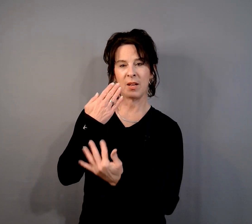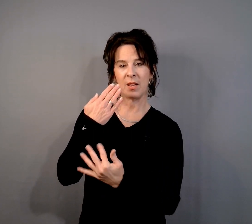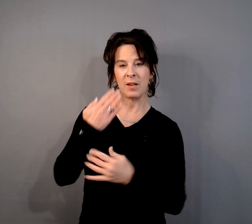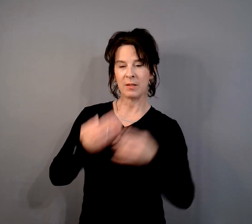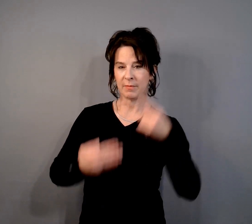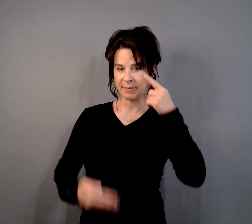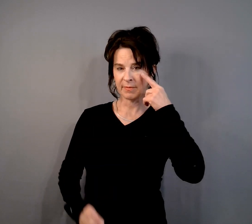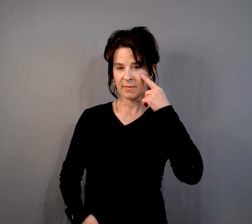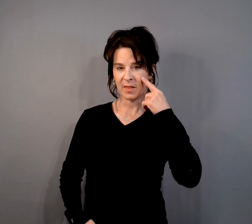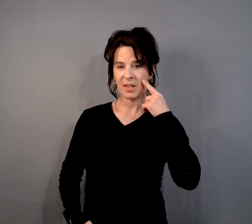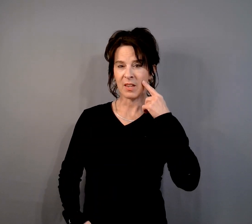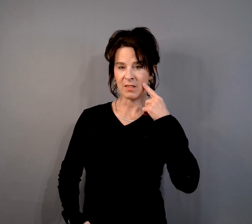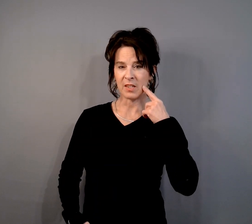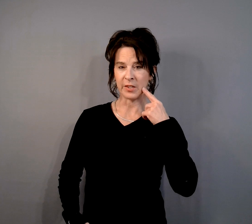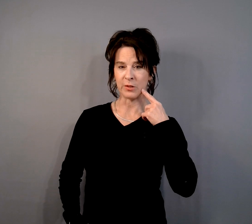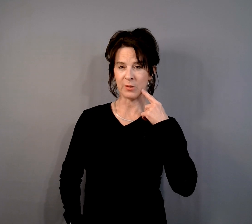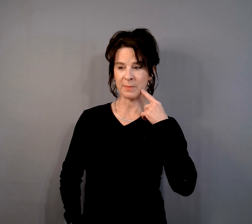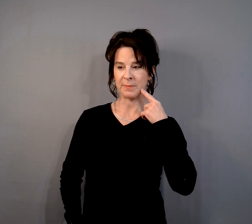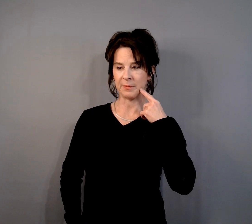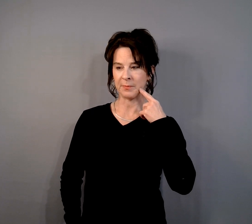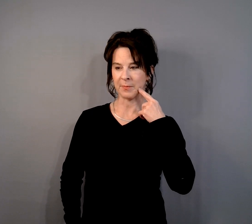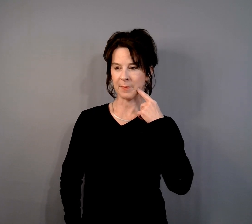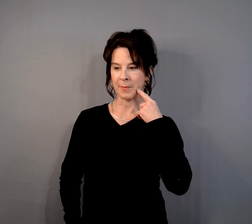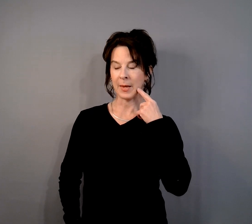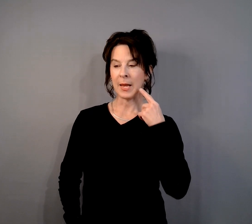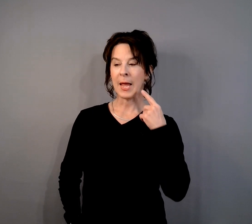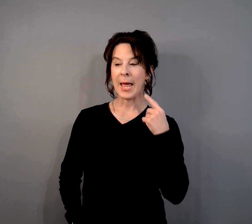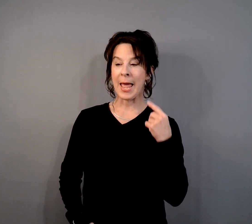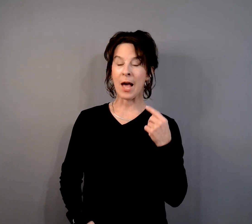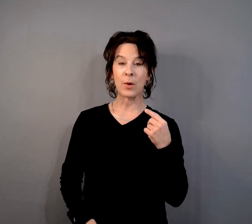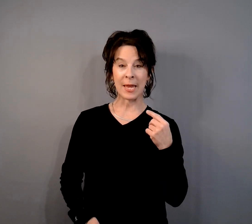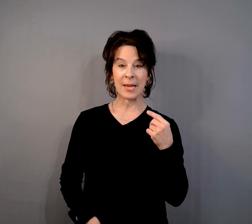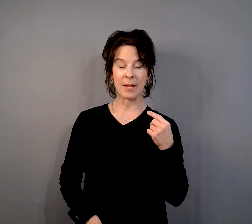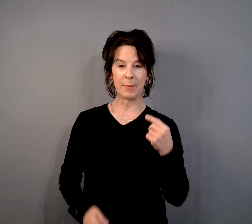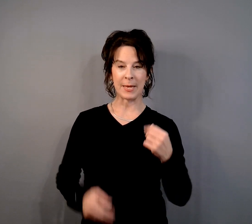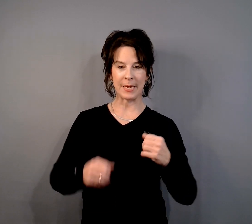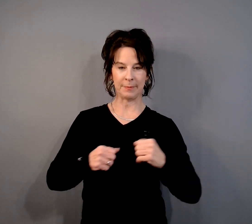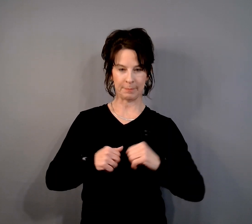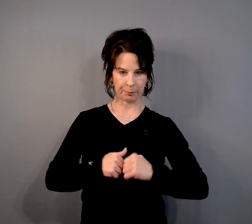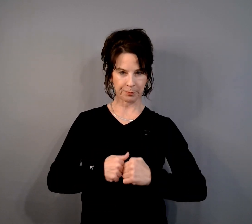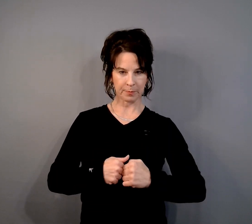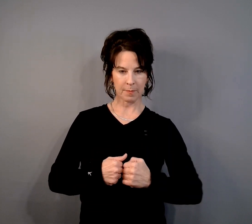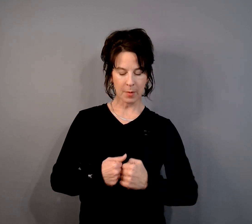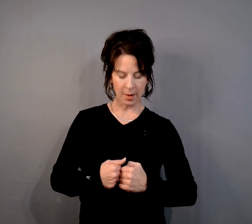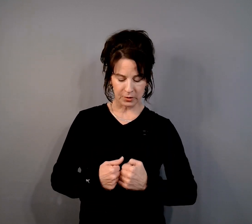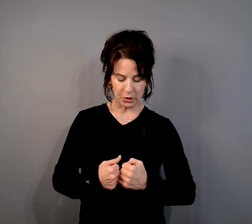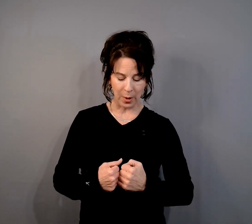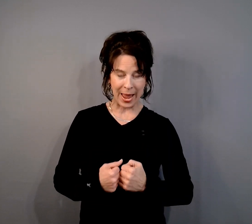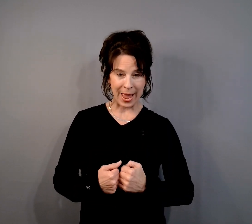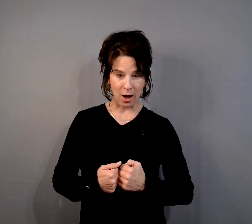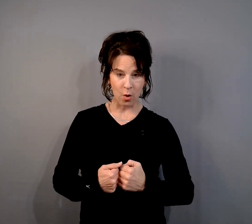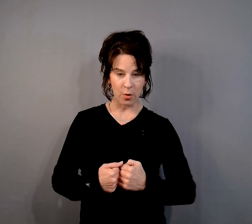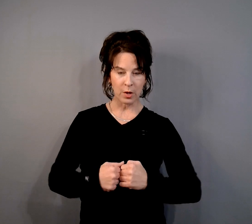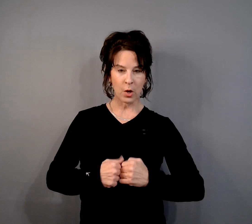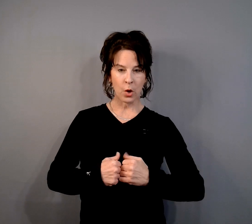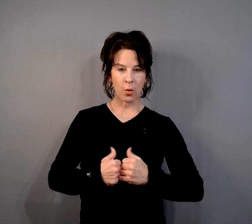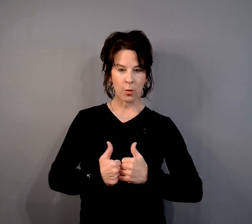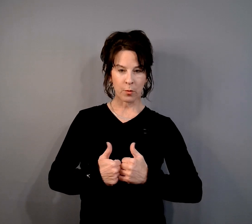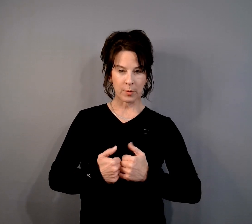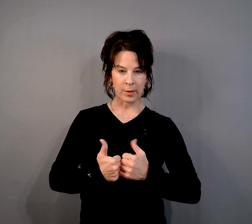Blood and tears. How can it be? So how, here's